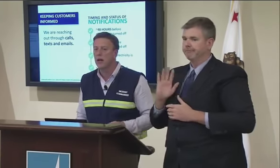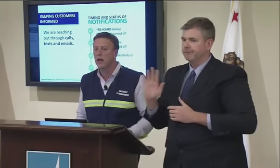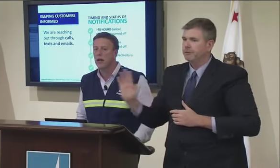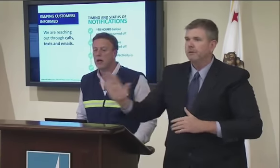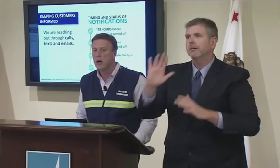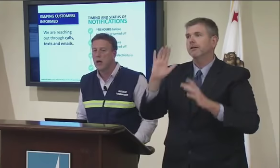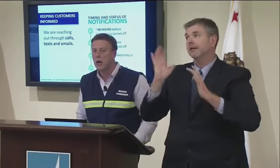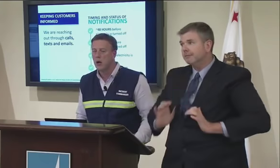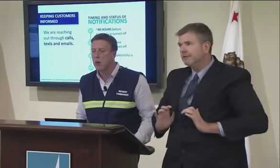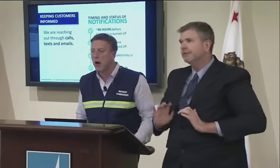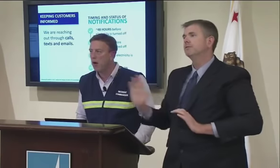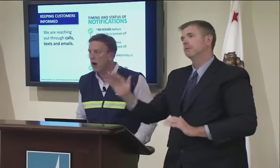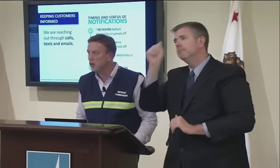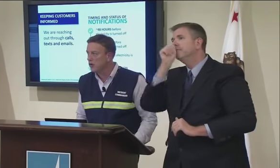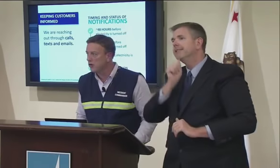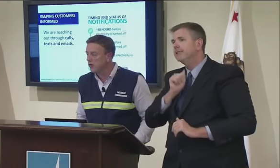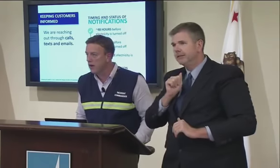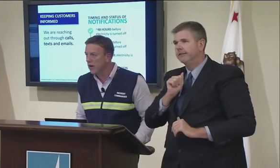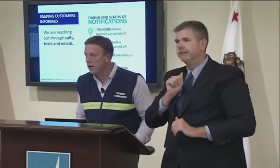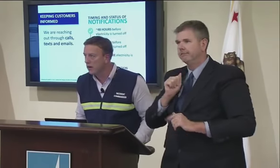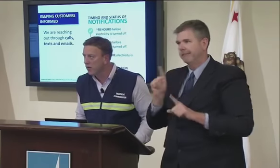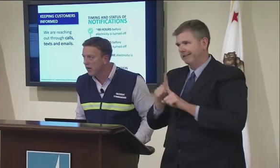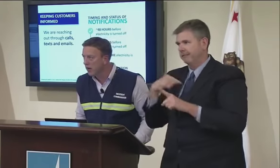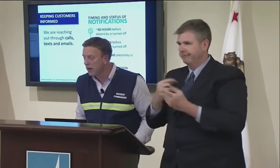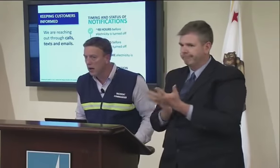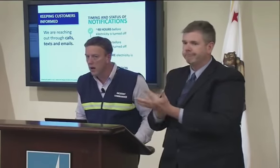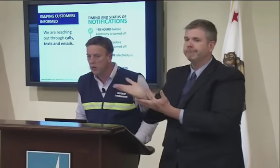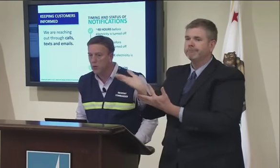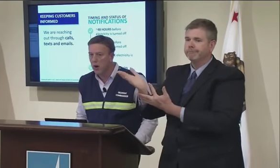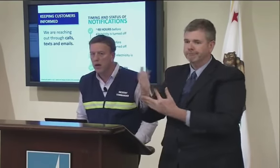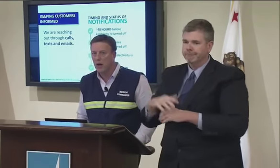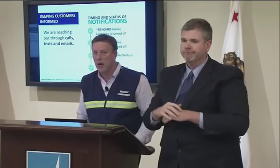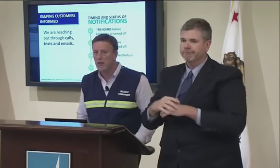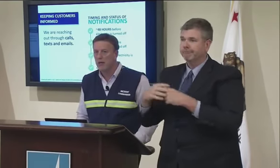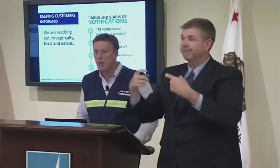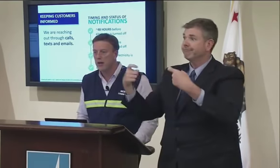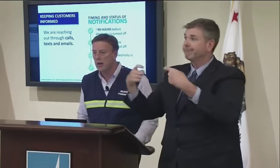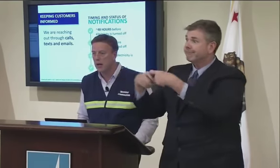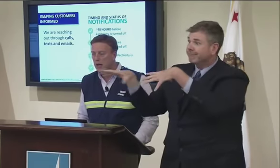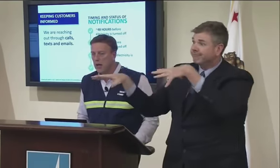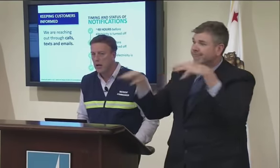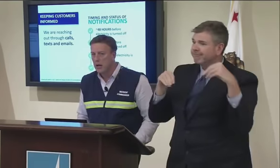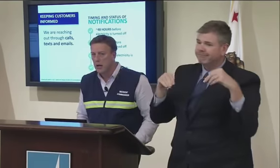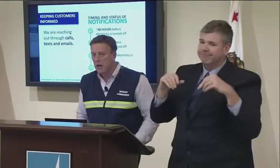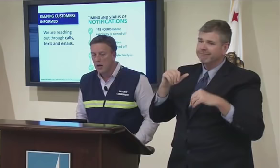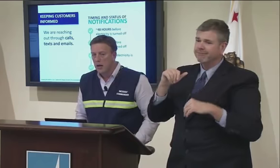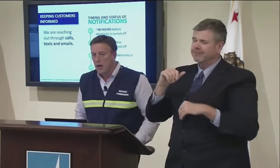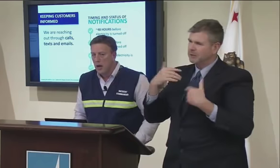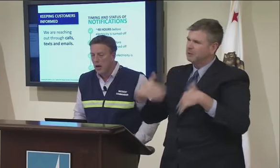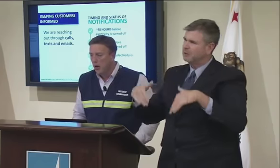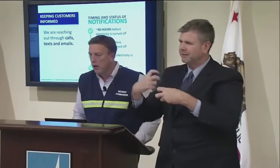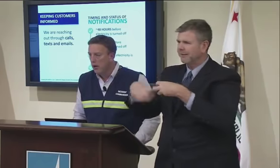that power outages are very inconvenient. We recognize that